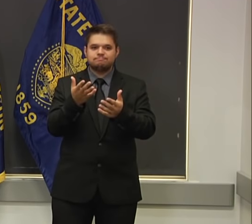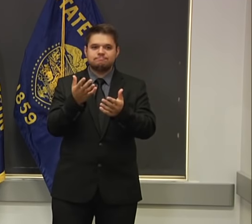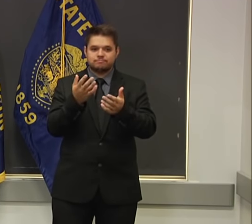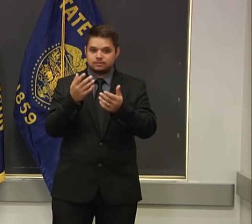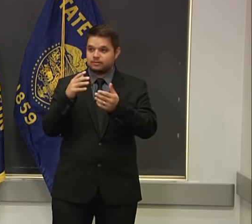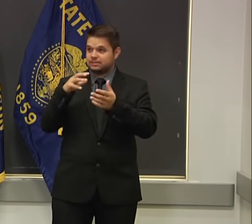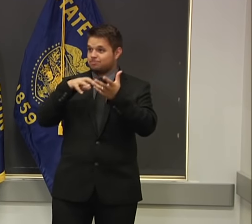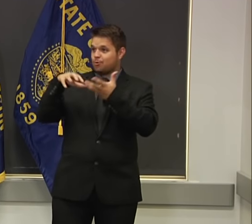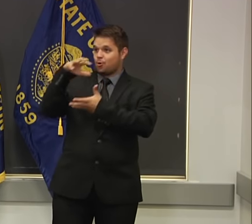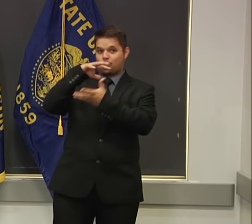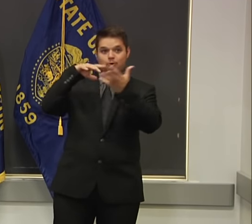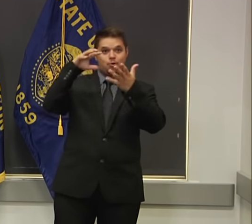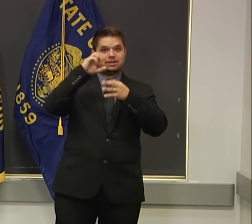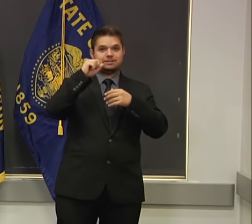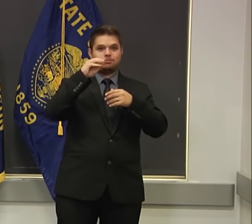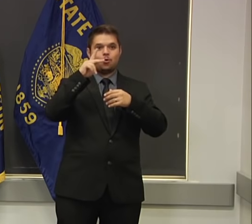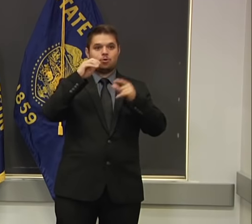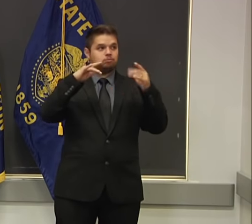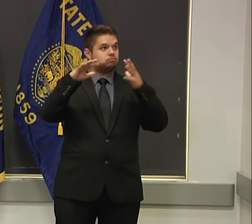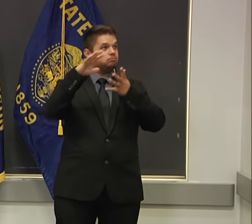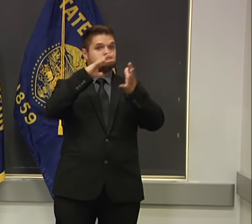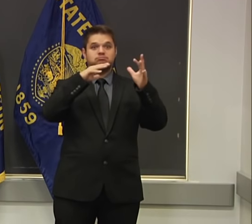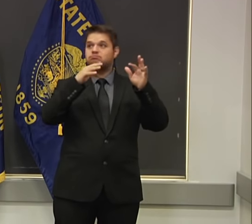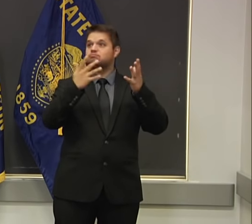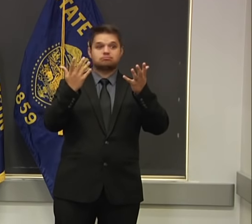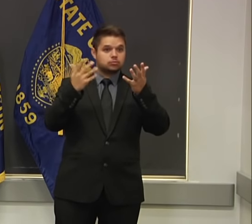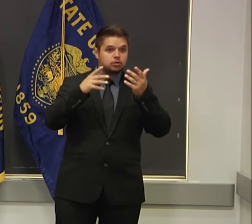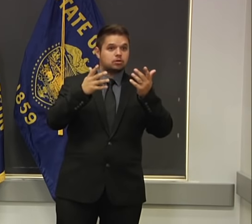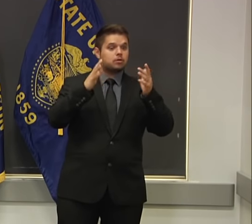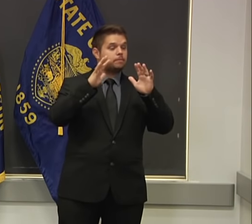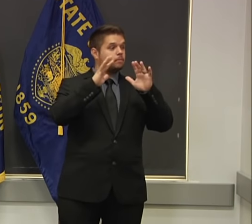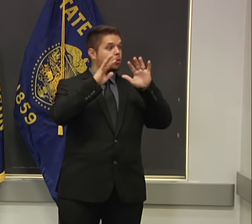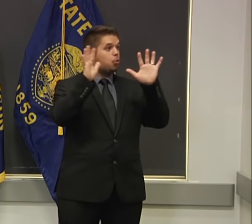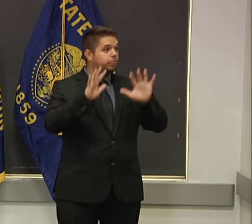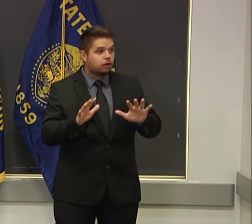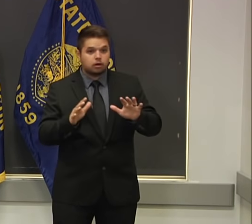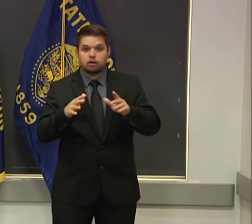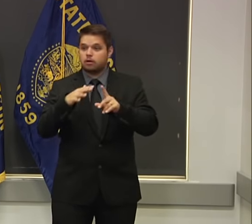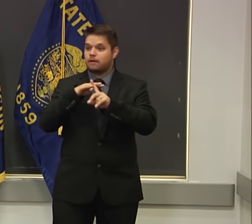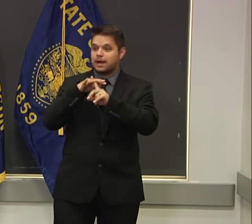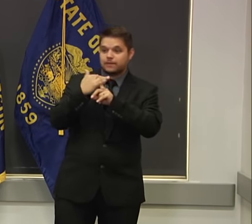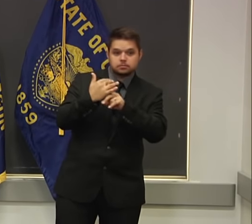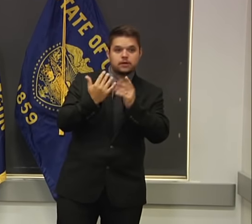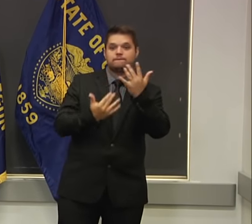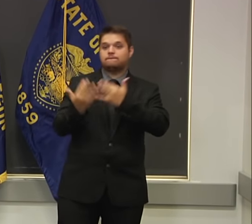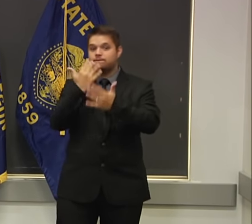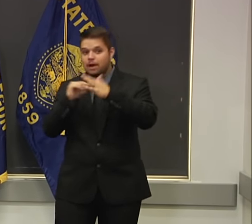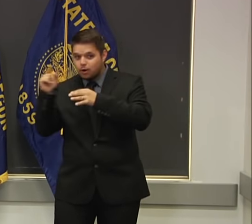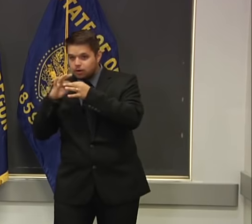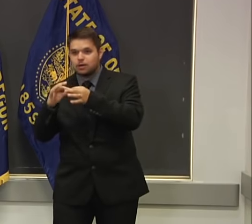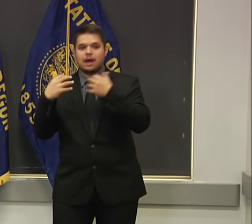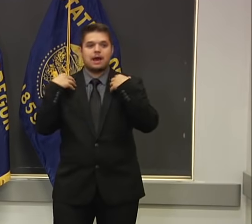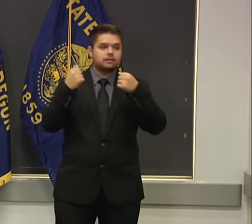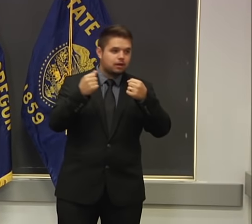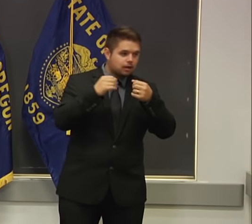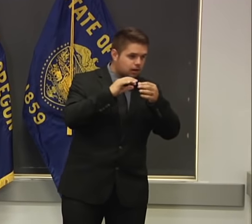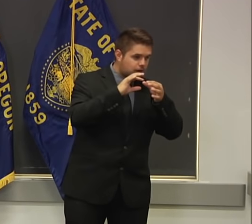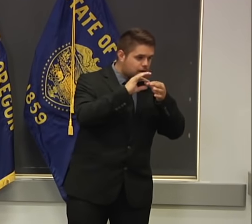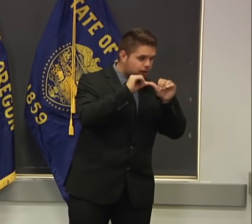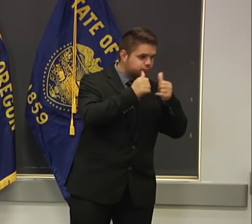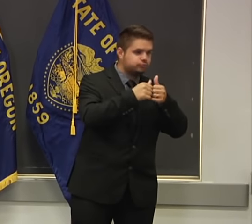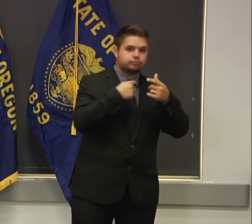among weather, environmental, fire, and health agencies, we're seeing good news